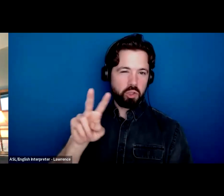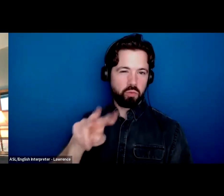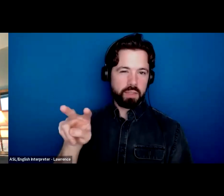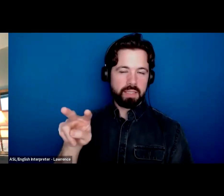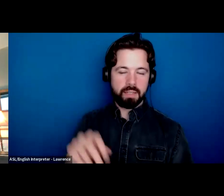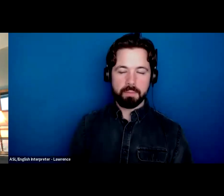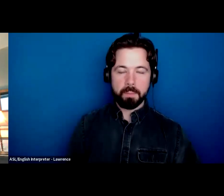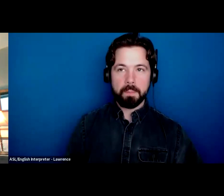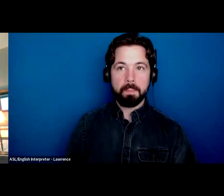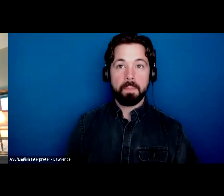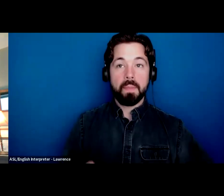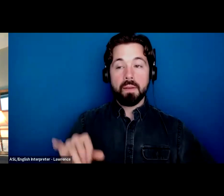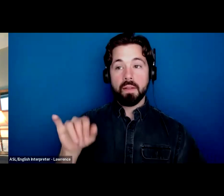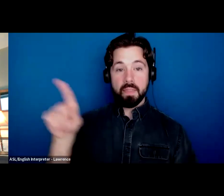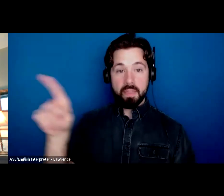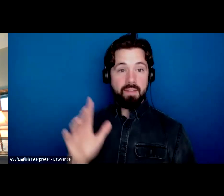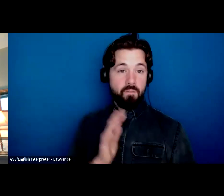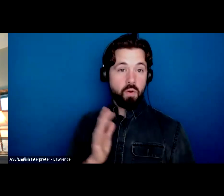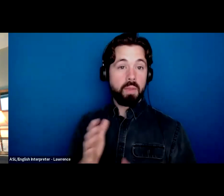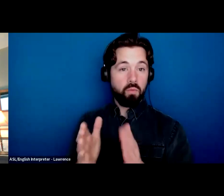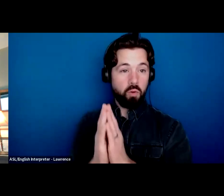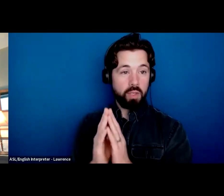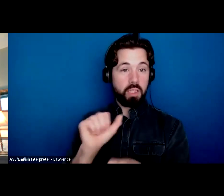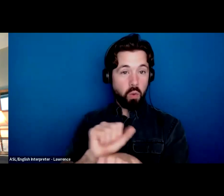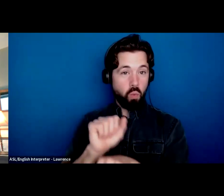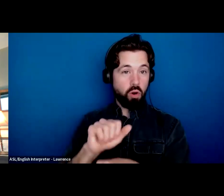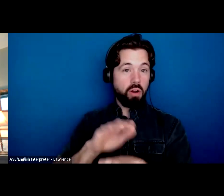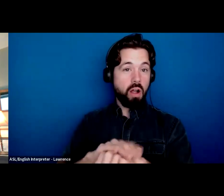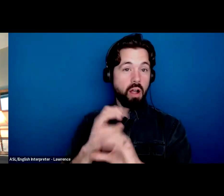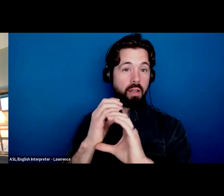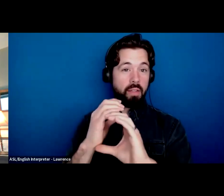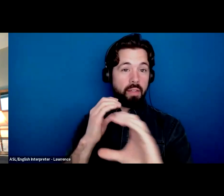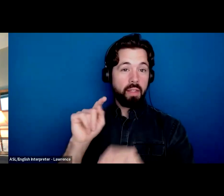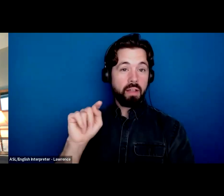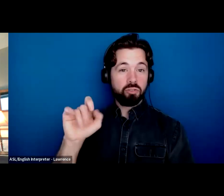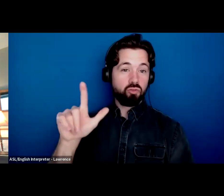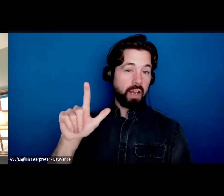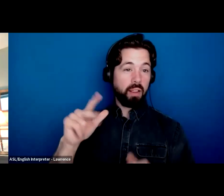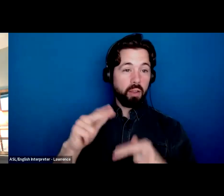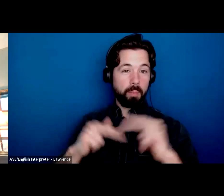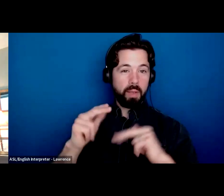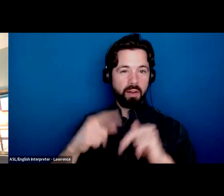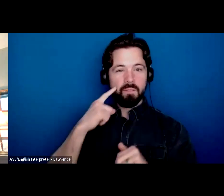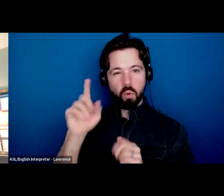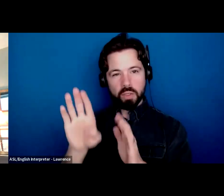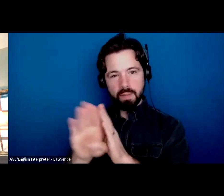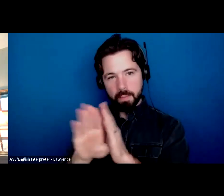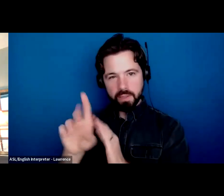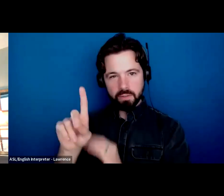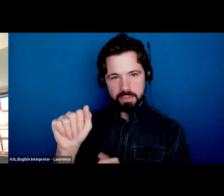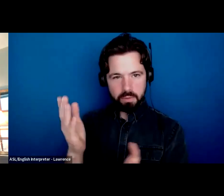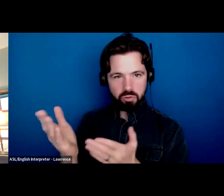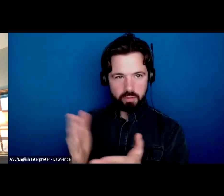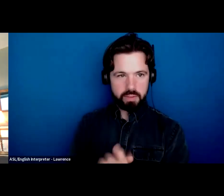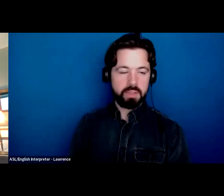They formally requested work to begin on a trailer bill for language for the master plan for developmental disability services. I went